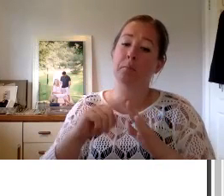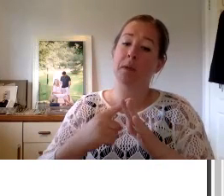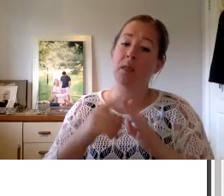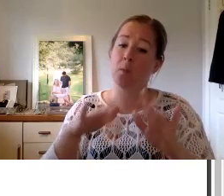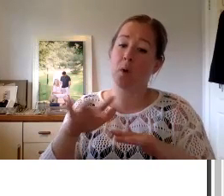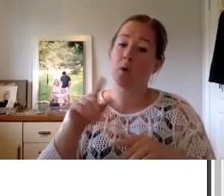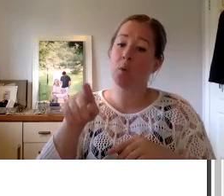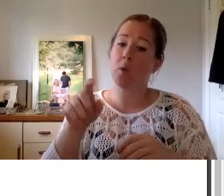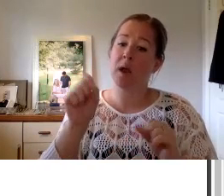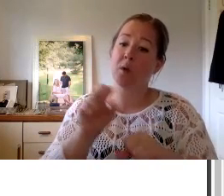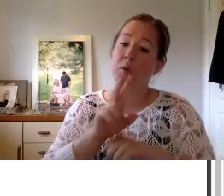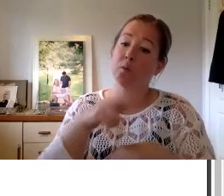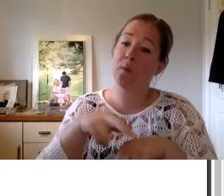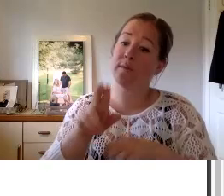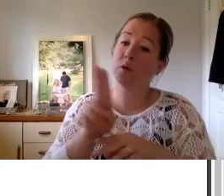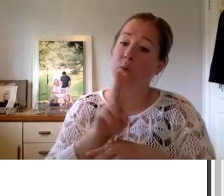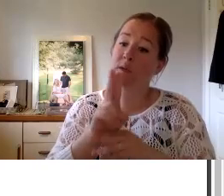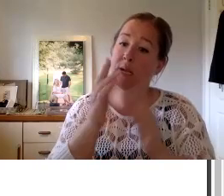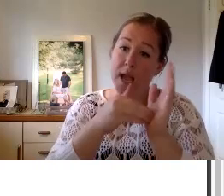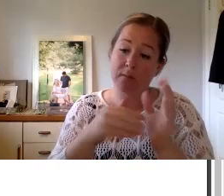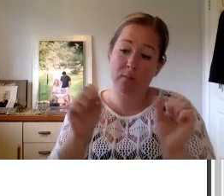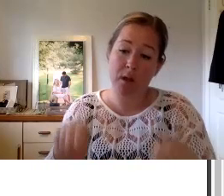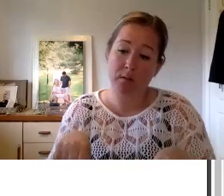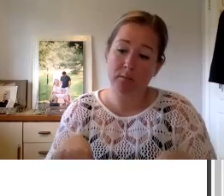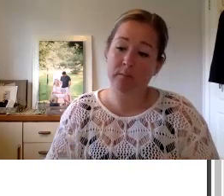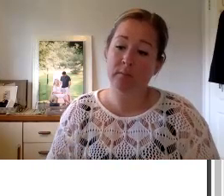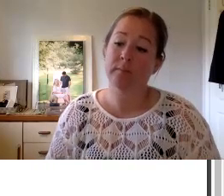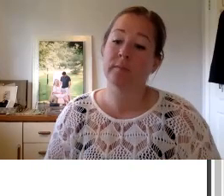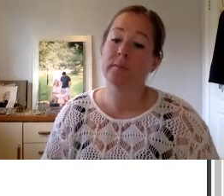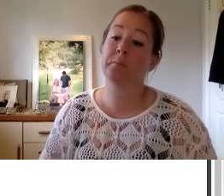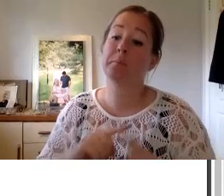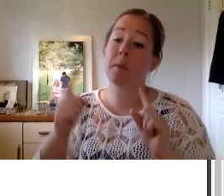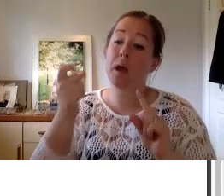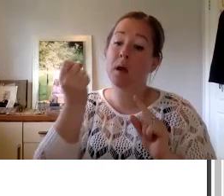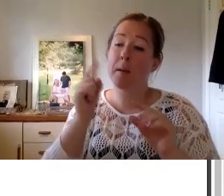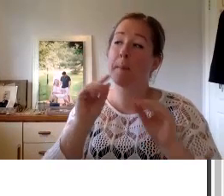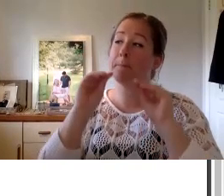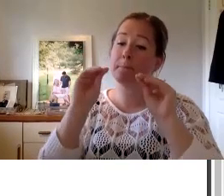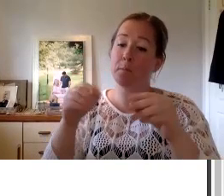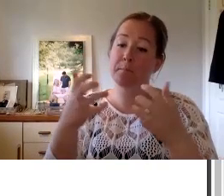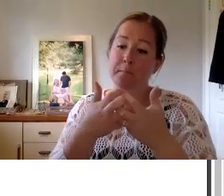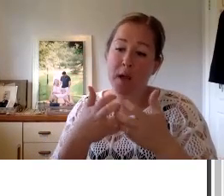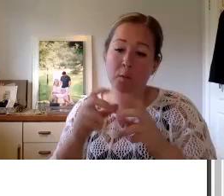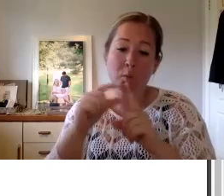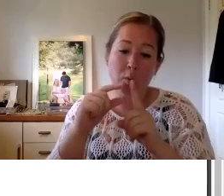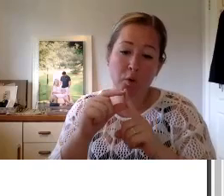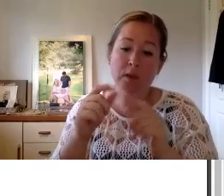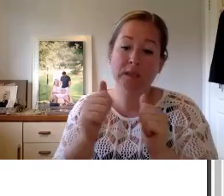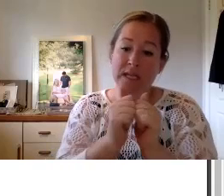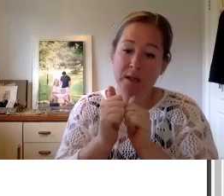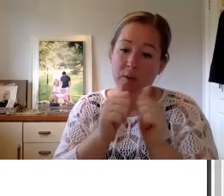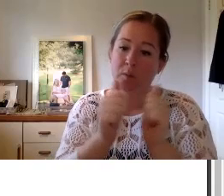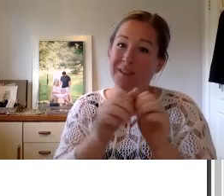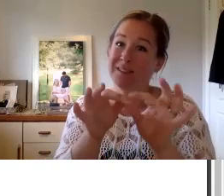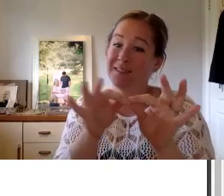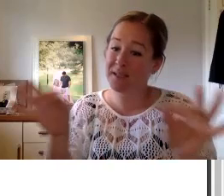much. Remember, it's being recorded, so you'll be able to reference it later and match